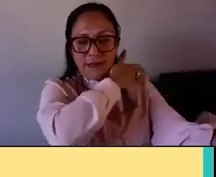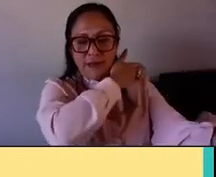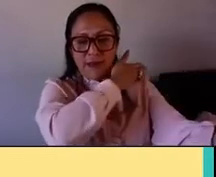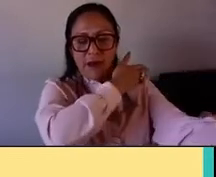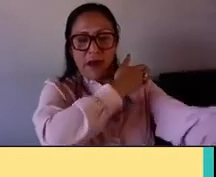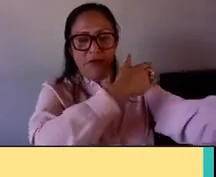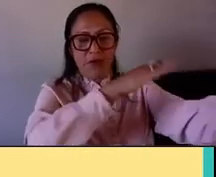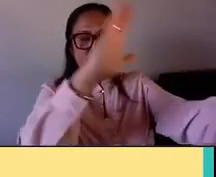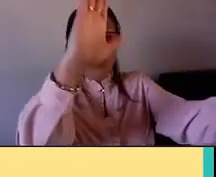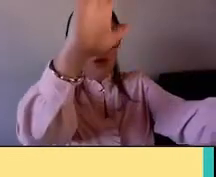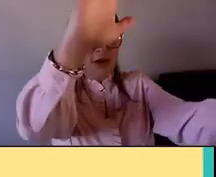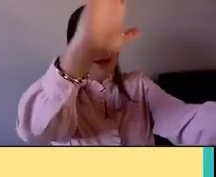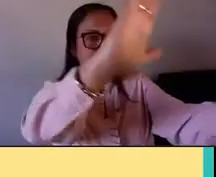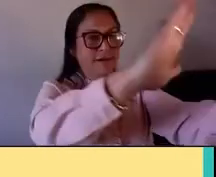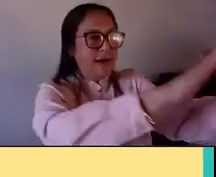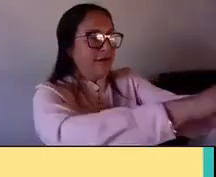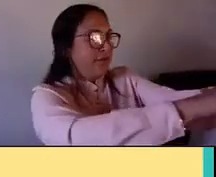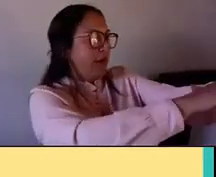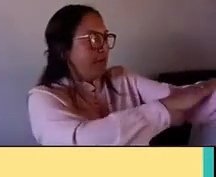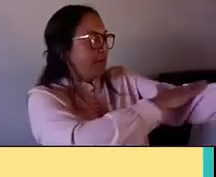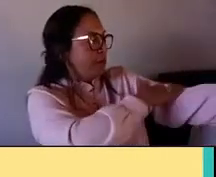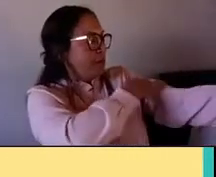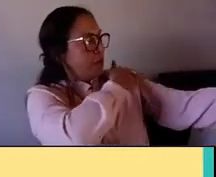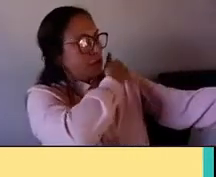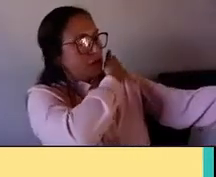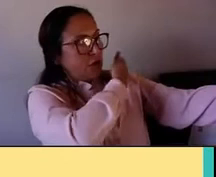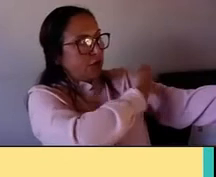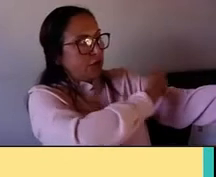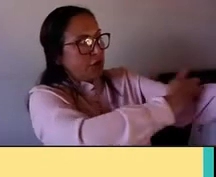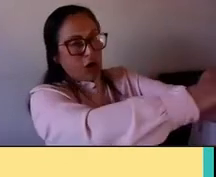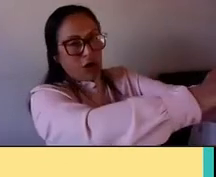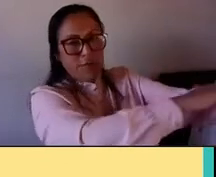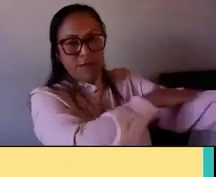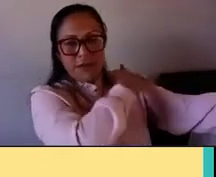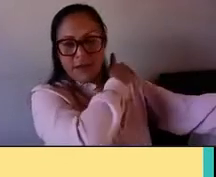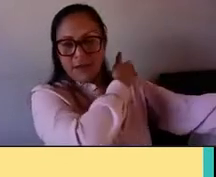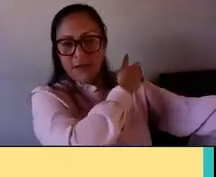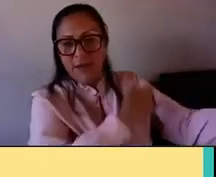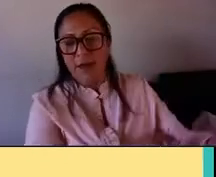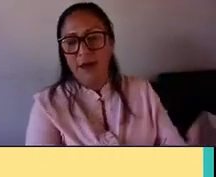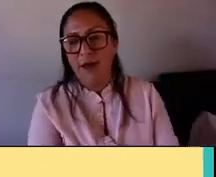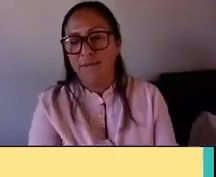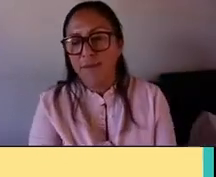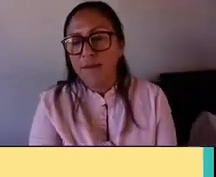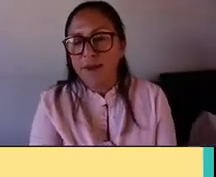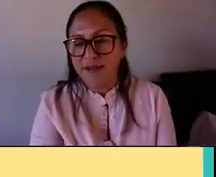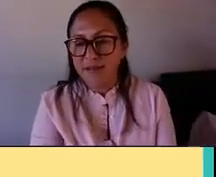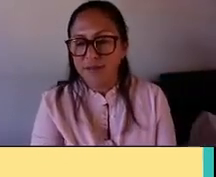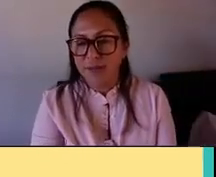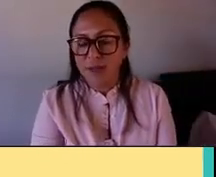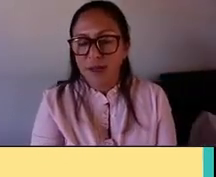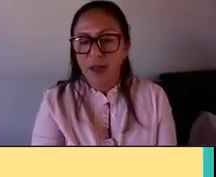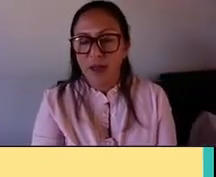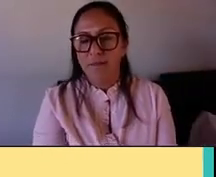music. So your hand kind of goes over your arm length. Um,